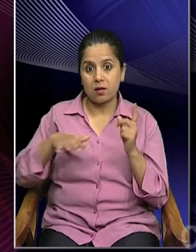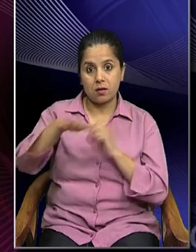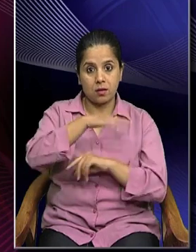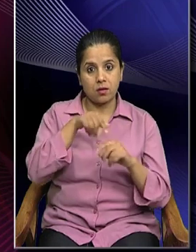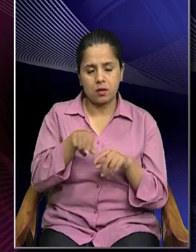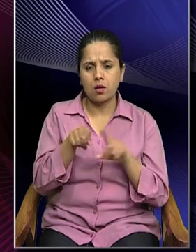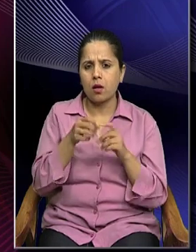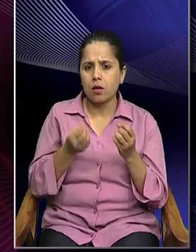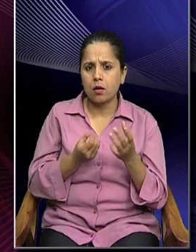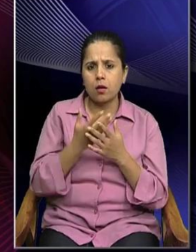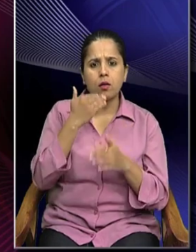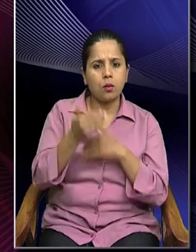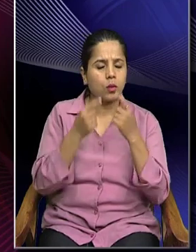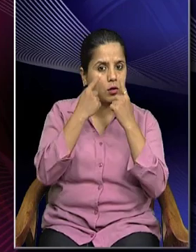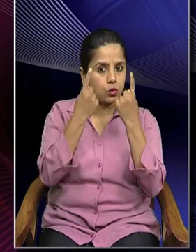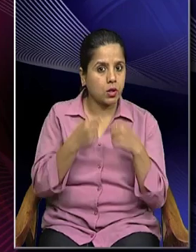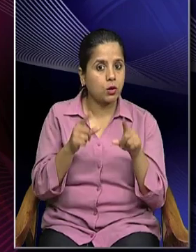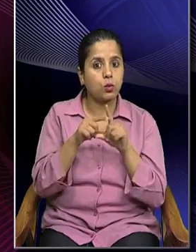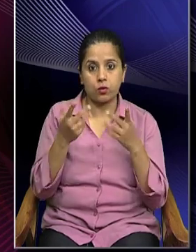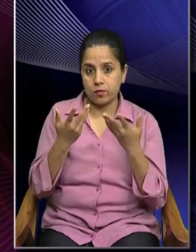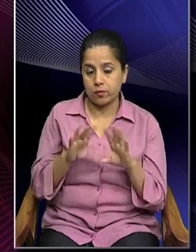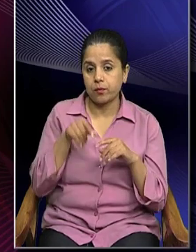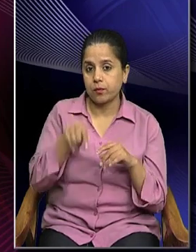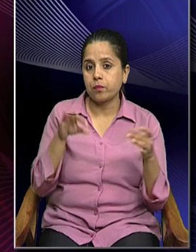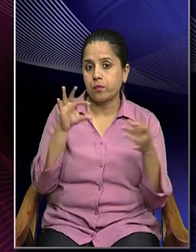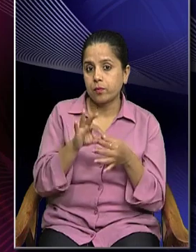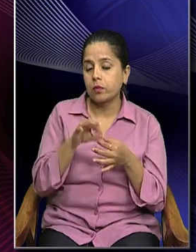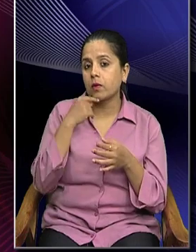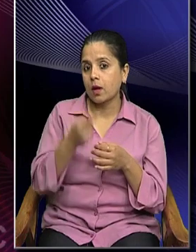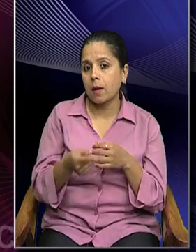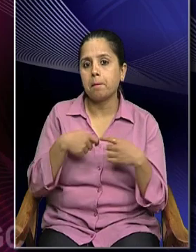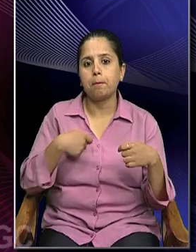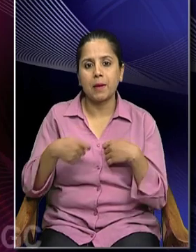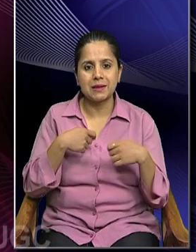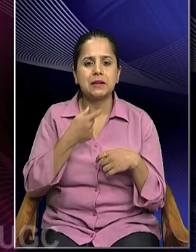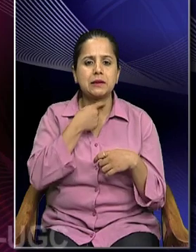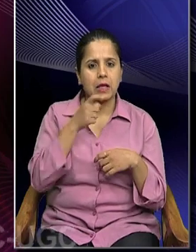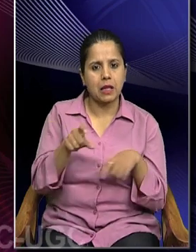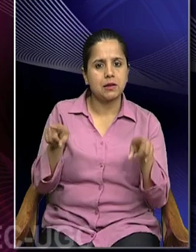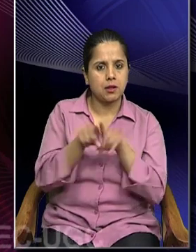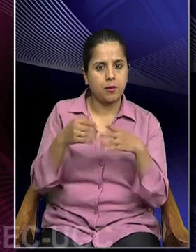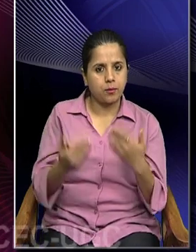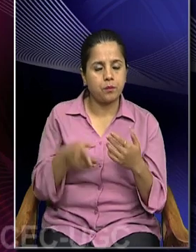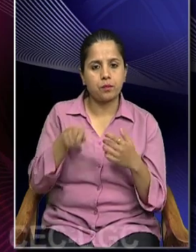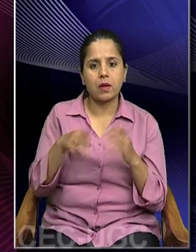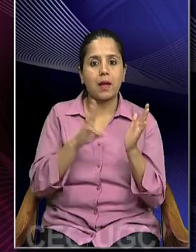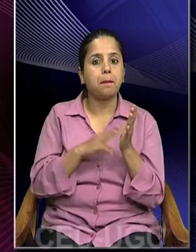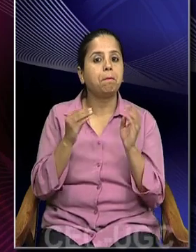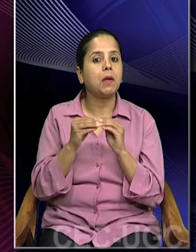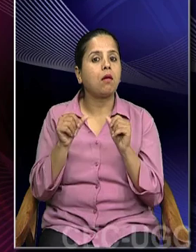the simulation based assessment is done, and especially in the business cases also, like in